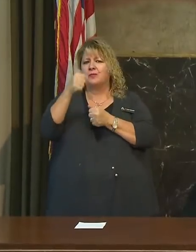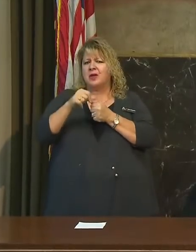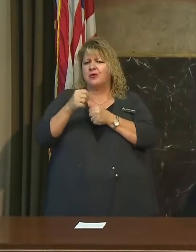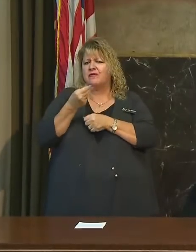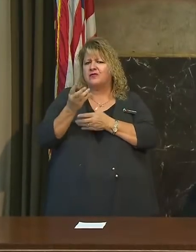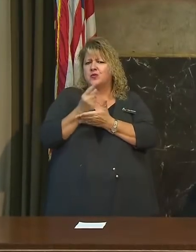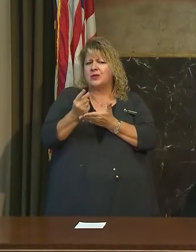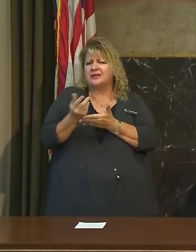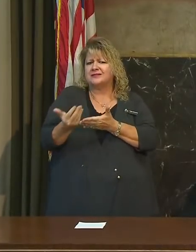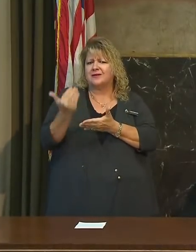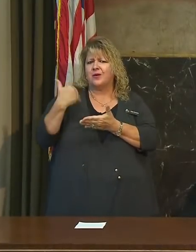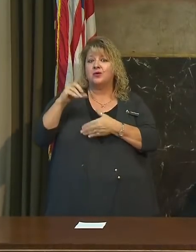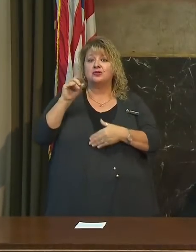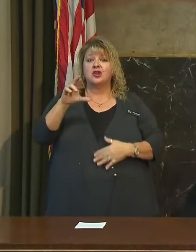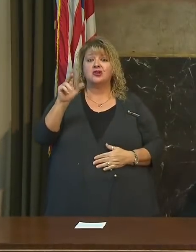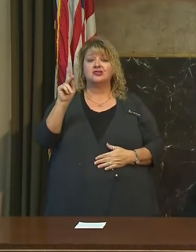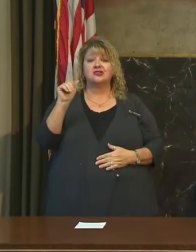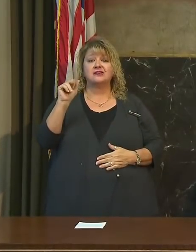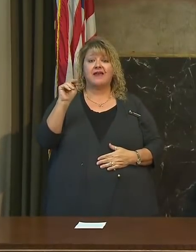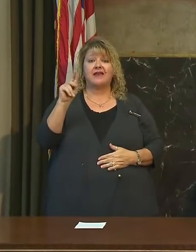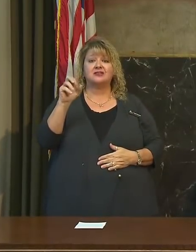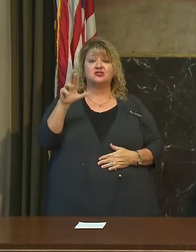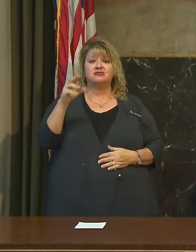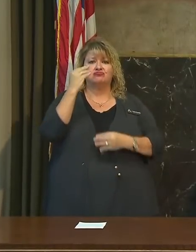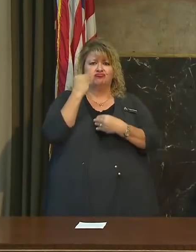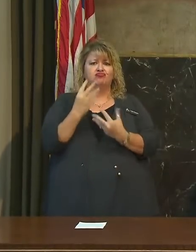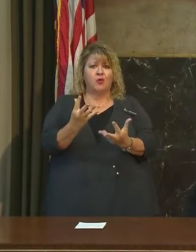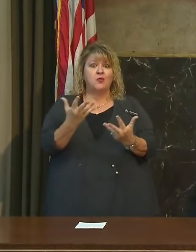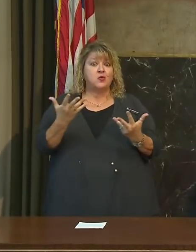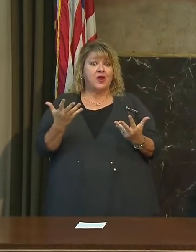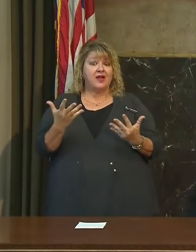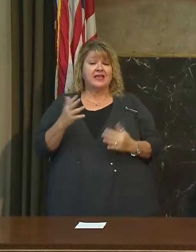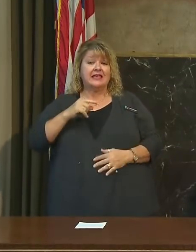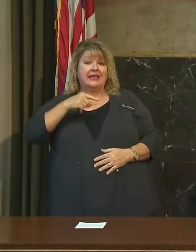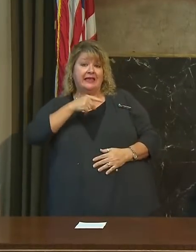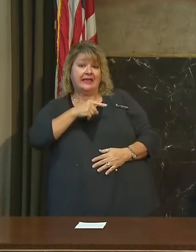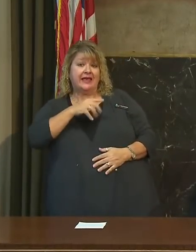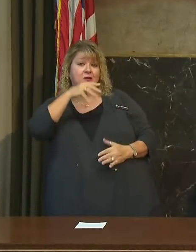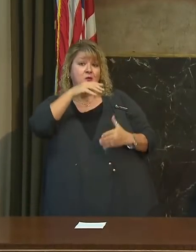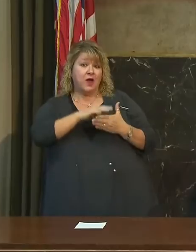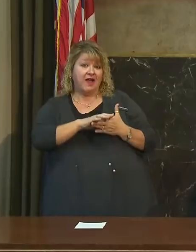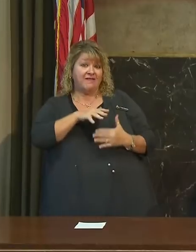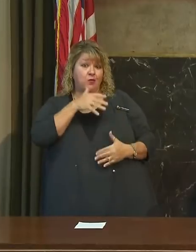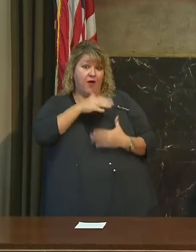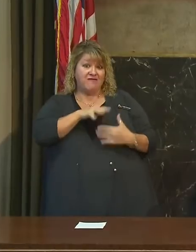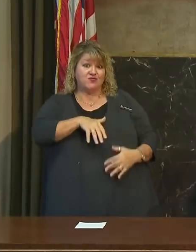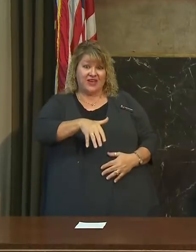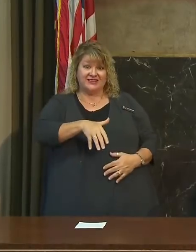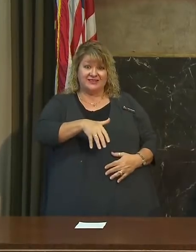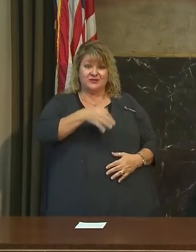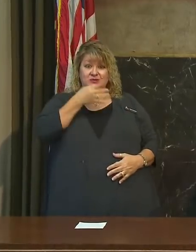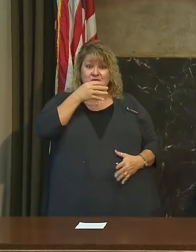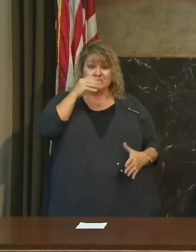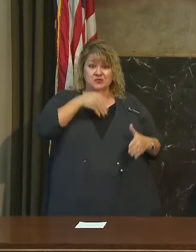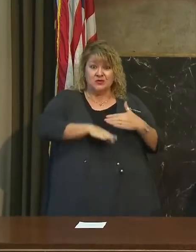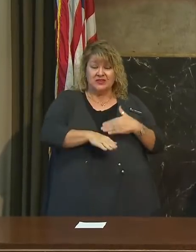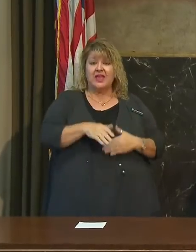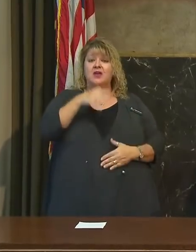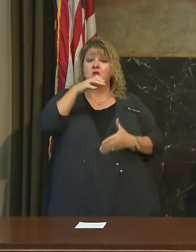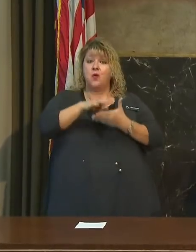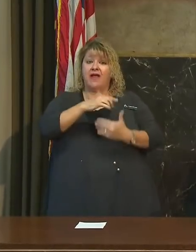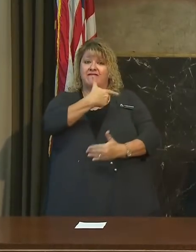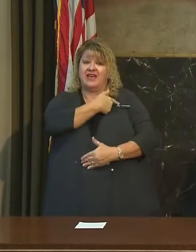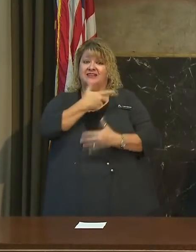few weeks ago, Dr. Canner told you that he and his wife were expecting and that she had gotten her